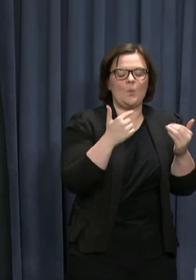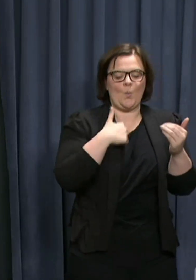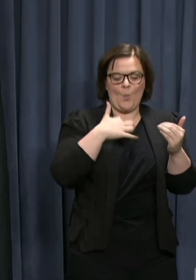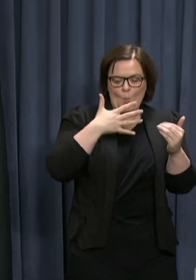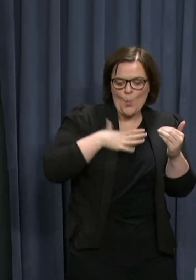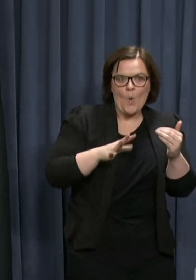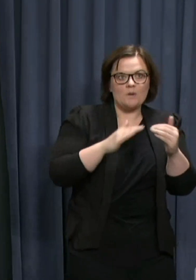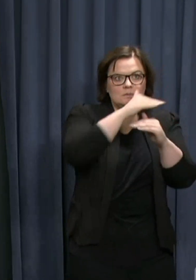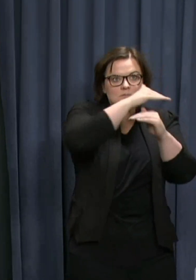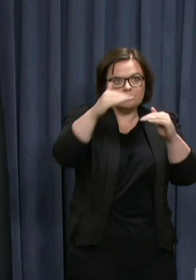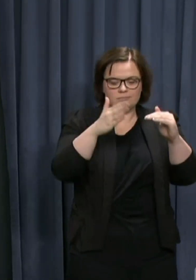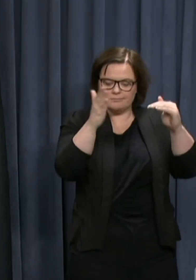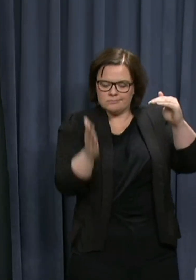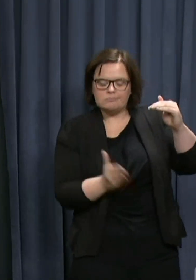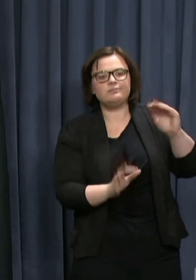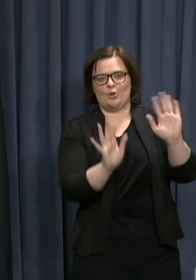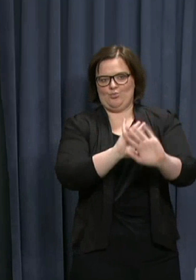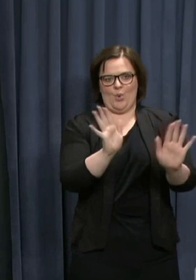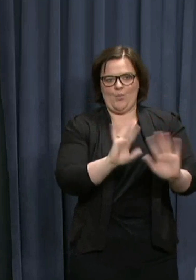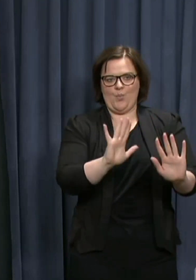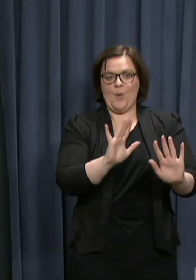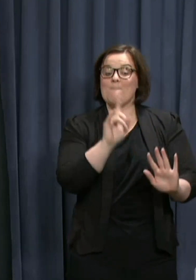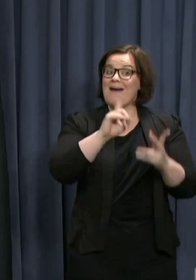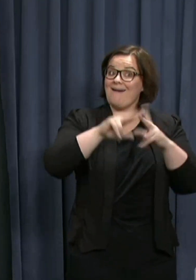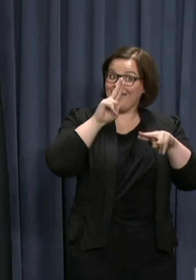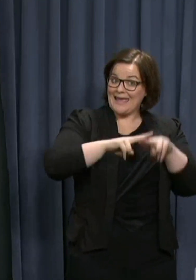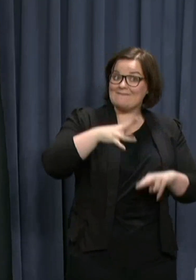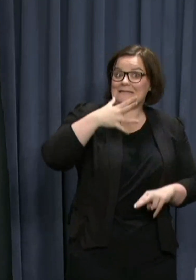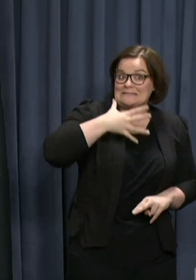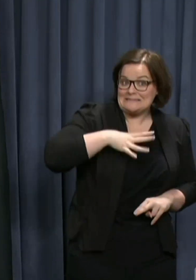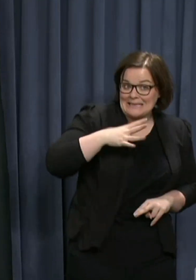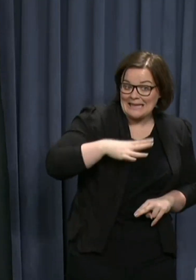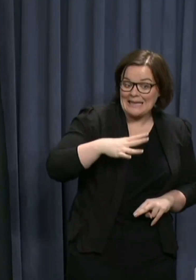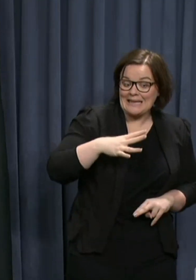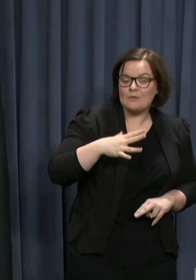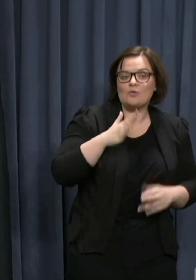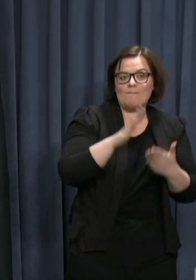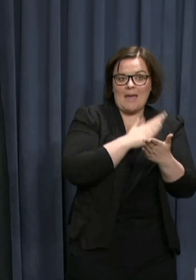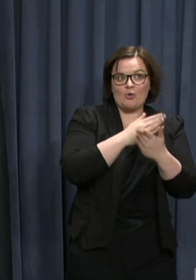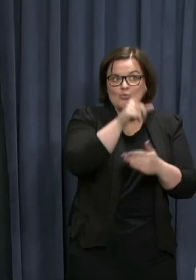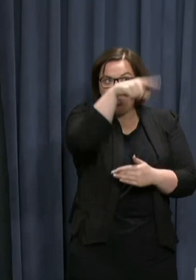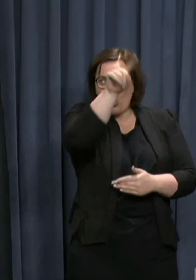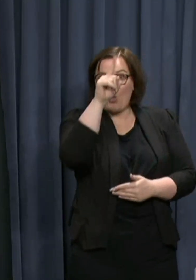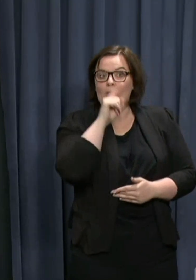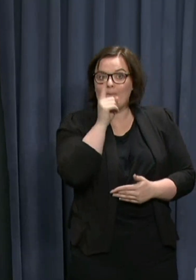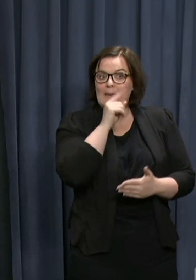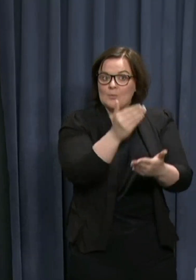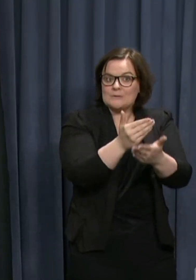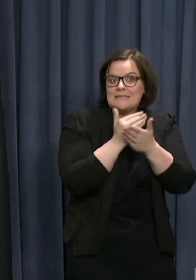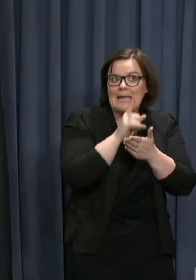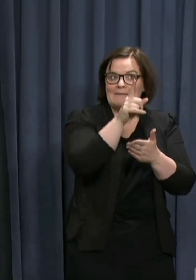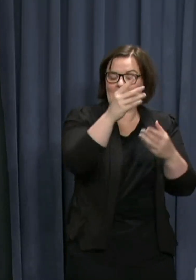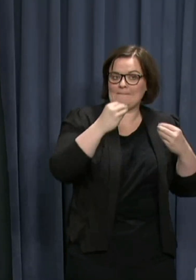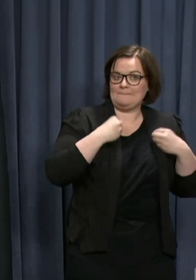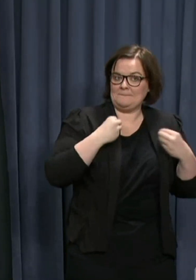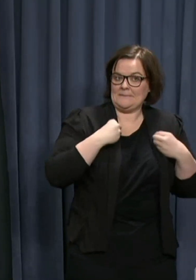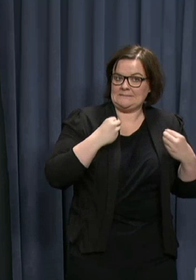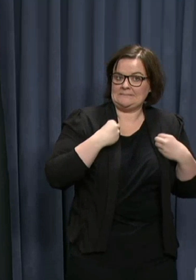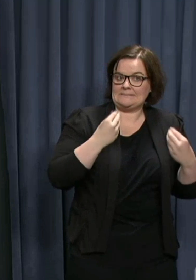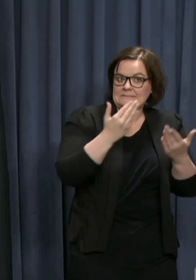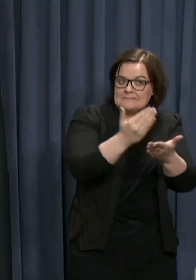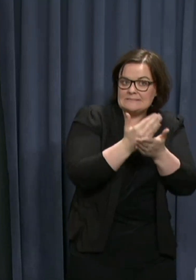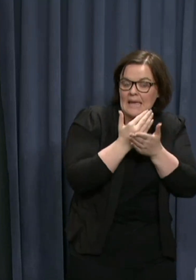I want to do. But if that's what is required to protect the local community and local industries, then we will take that